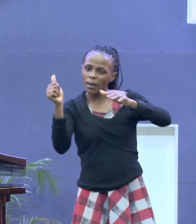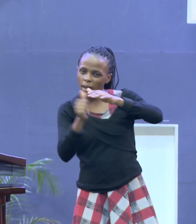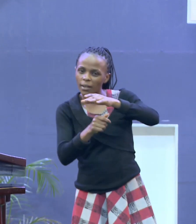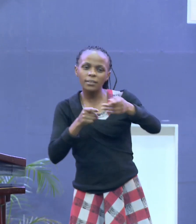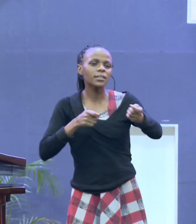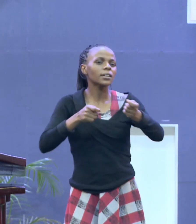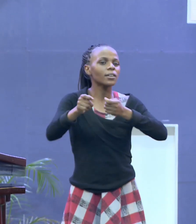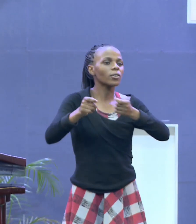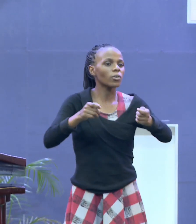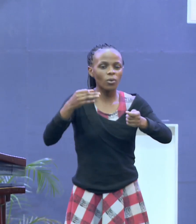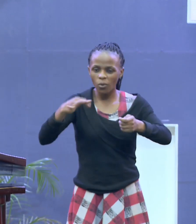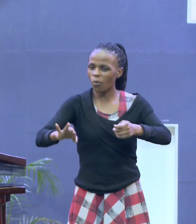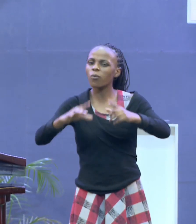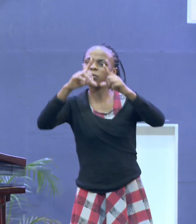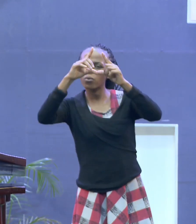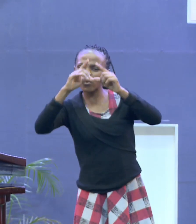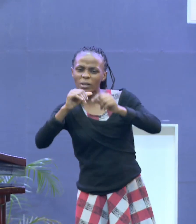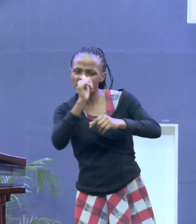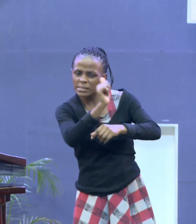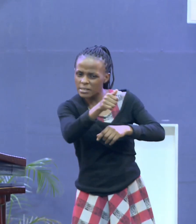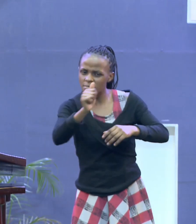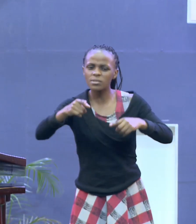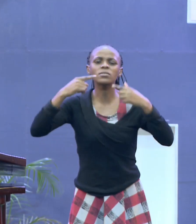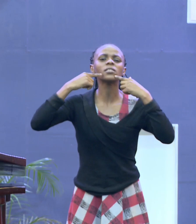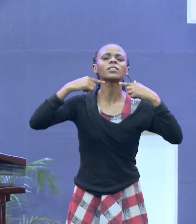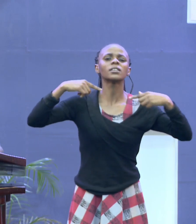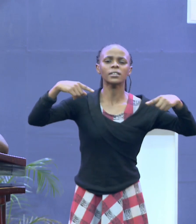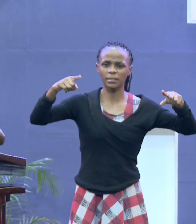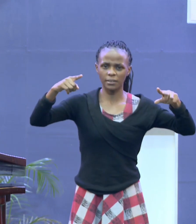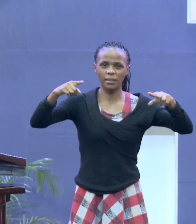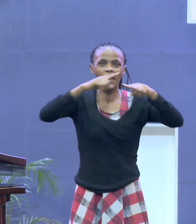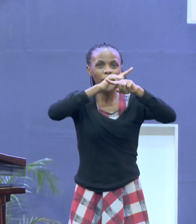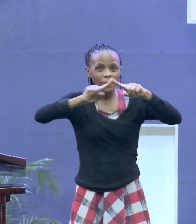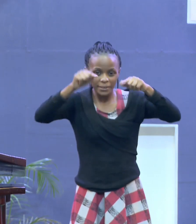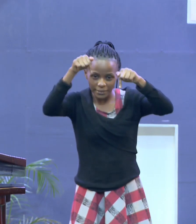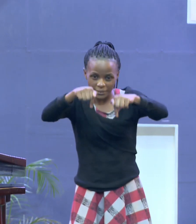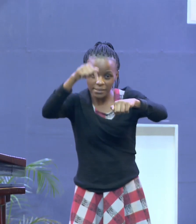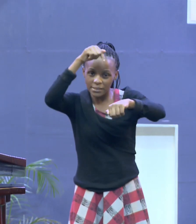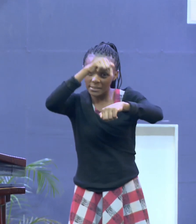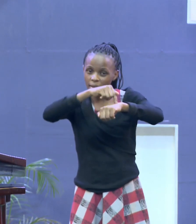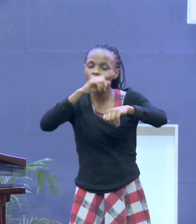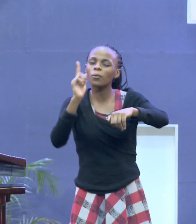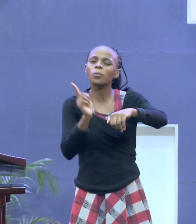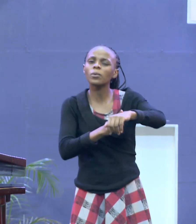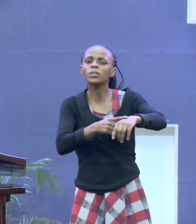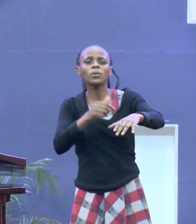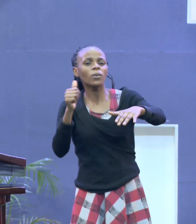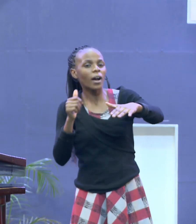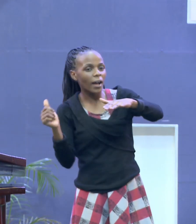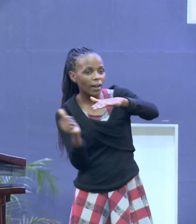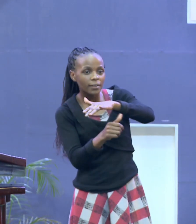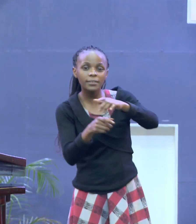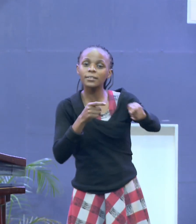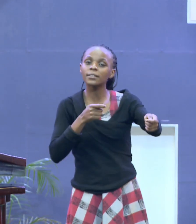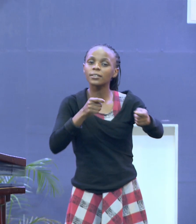bigambo byabwe bye baalangirira. You're not ruled by the words that they declared. Naye kati ku mulundi guno ng'ofugibwa